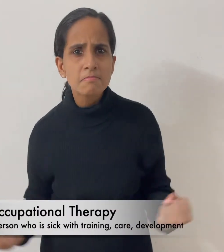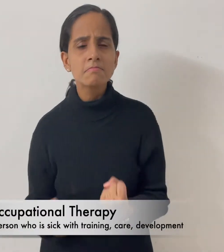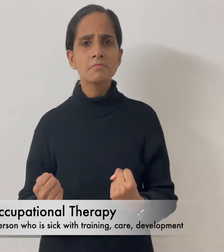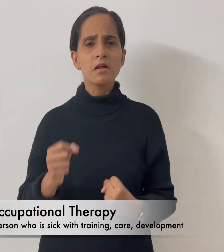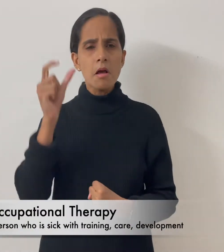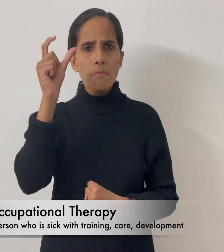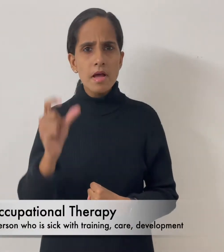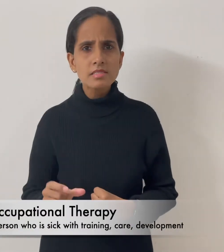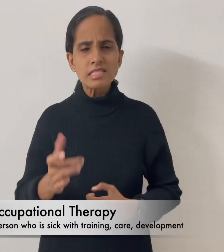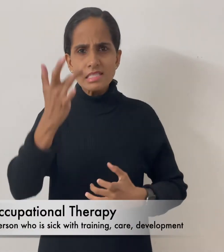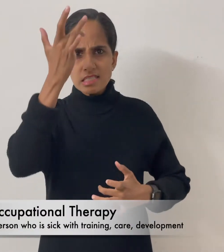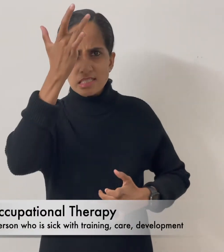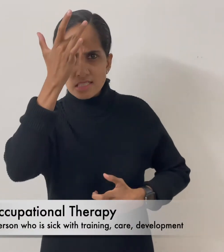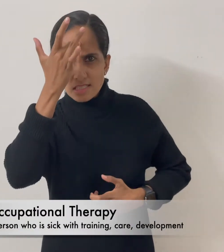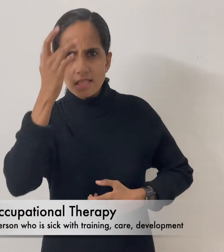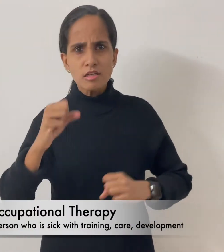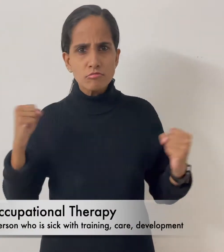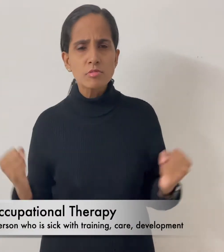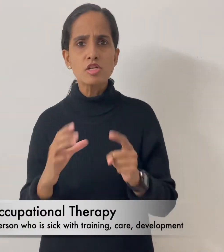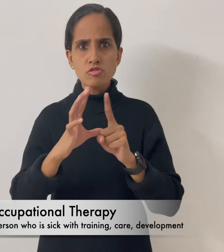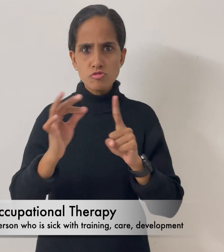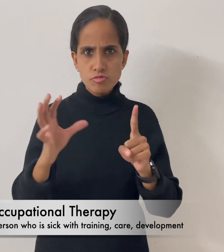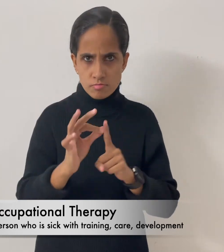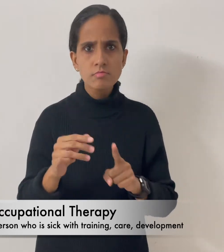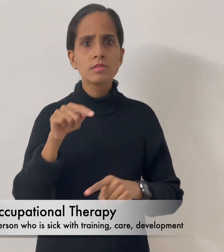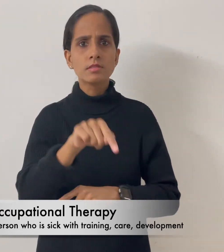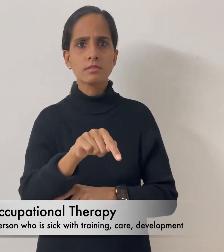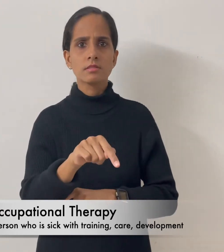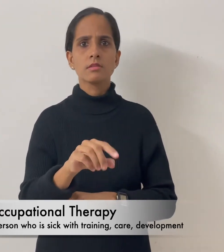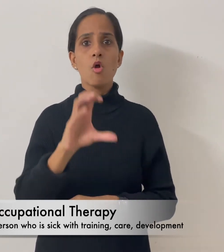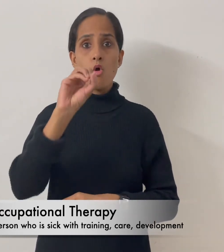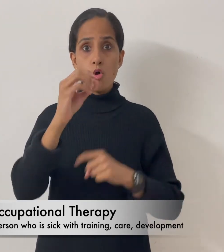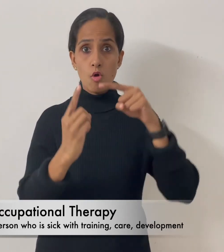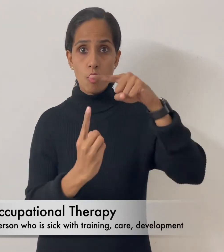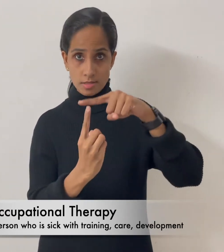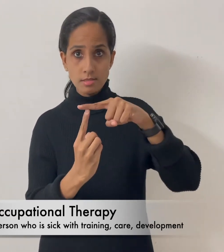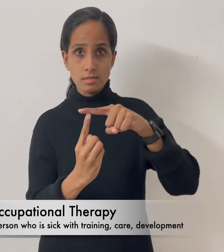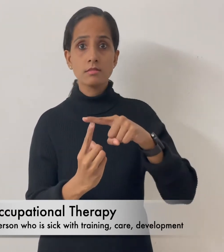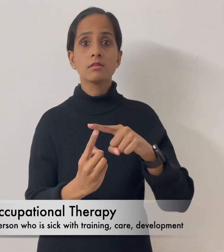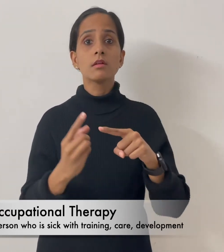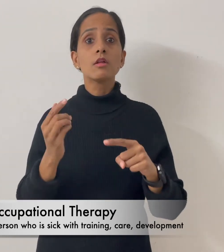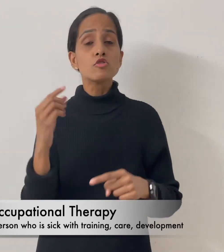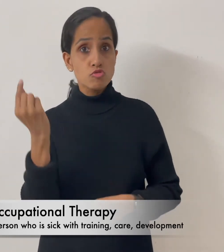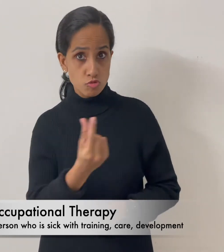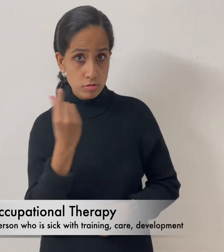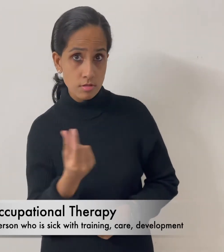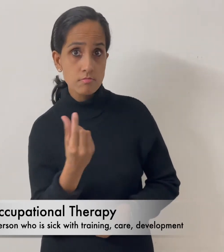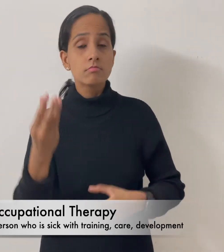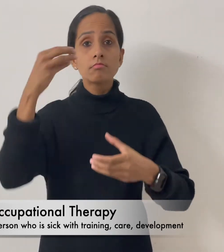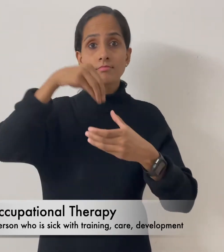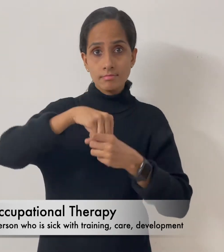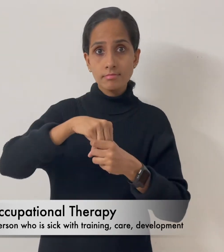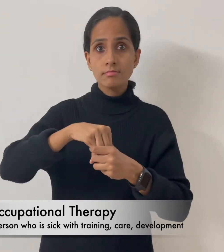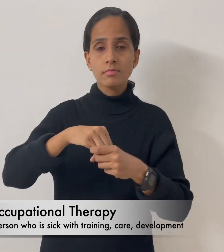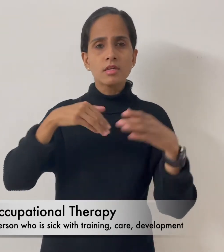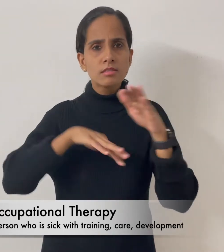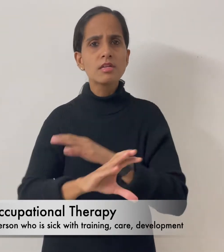Occupational therapy. Attempts to help a person who is sick with training, care and development.